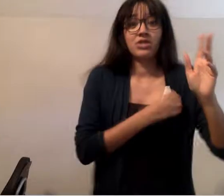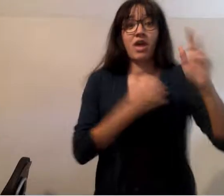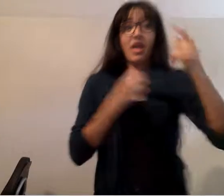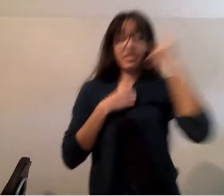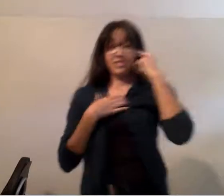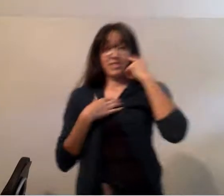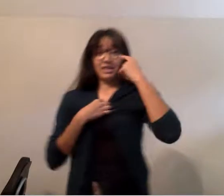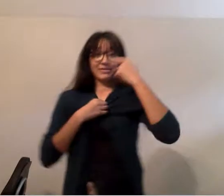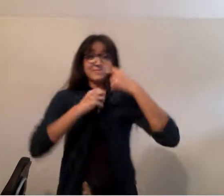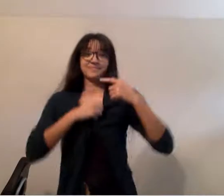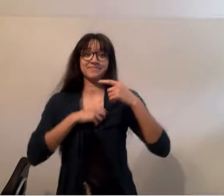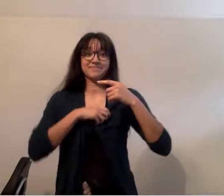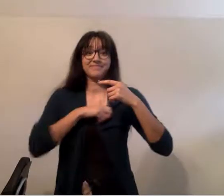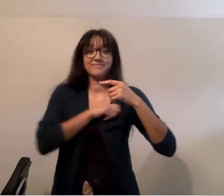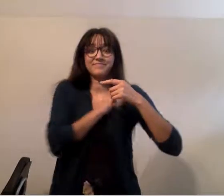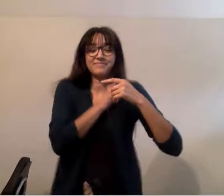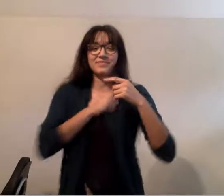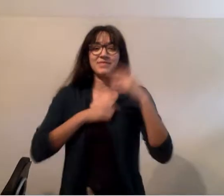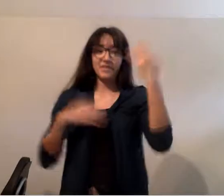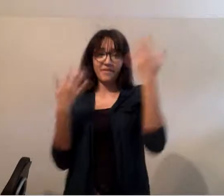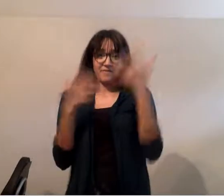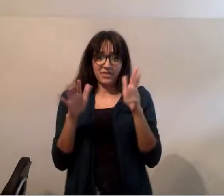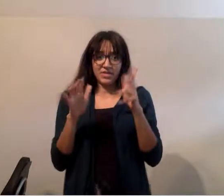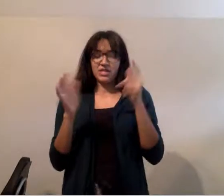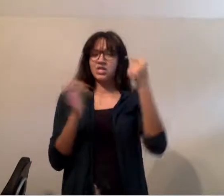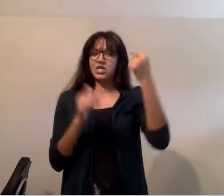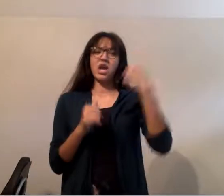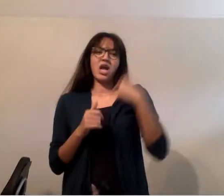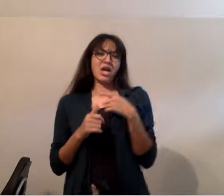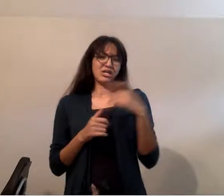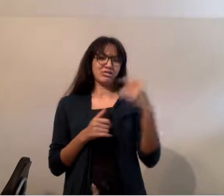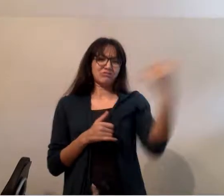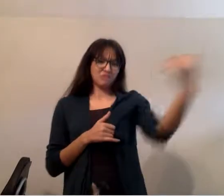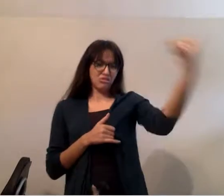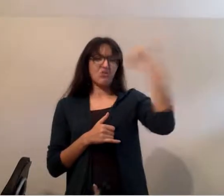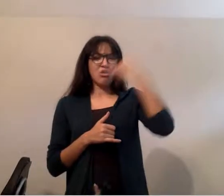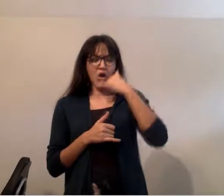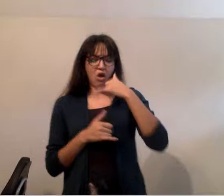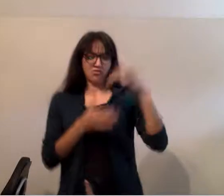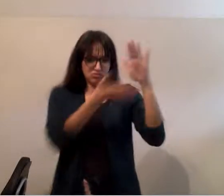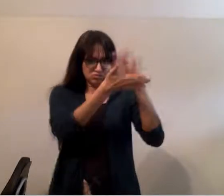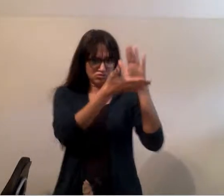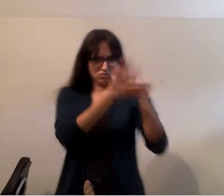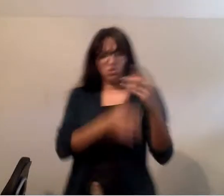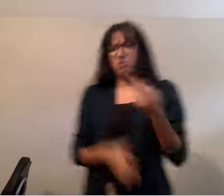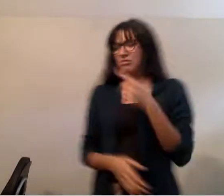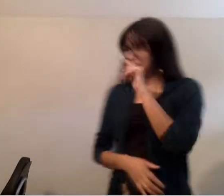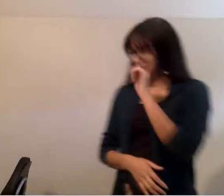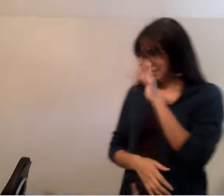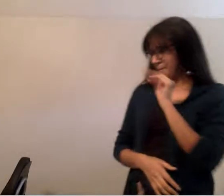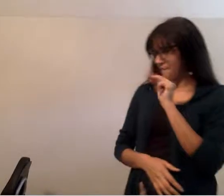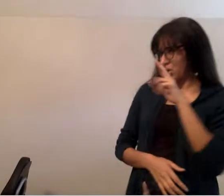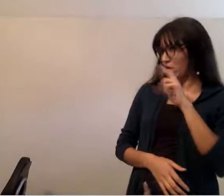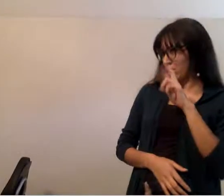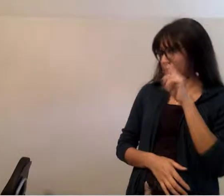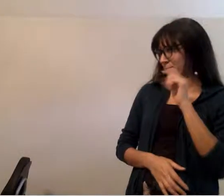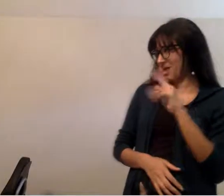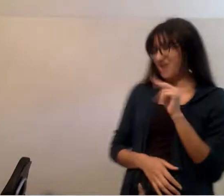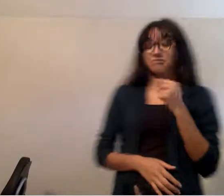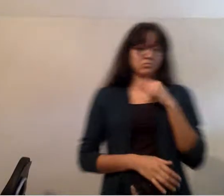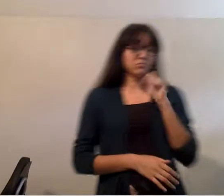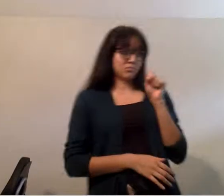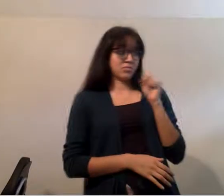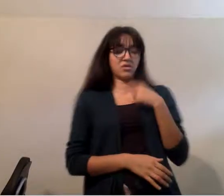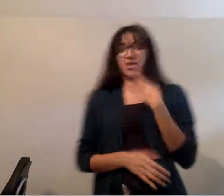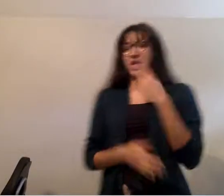call. It's the school. And they say, "Is this Tim Urban?" And I say, "Yeah." And they say, "We need to talk about your